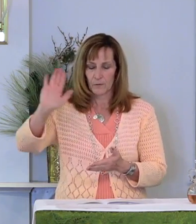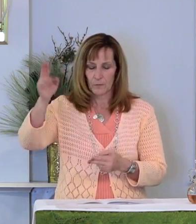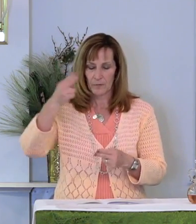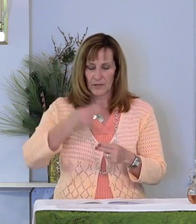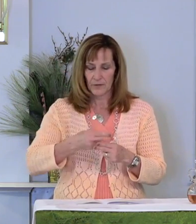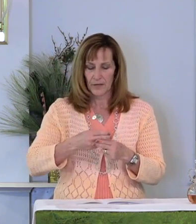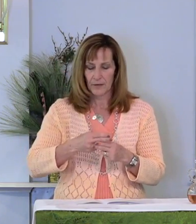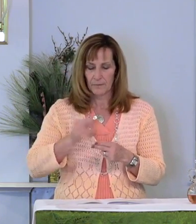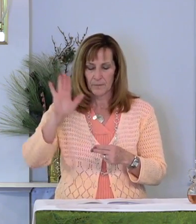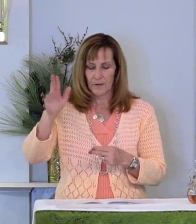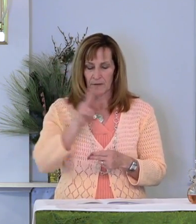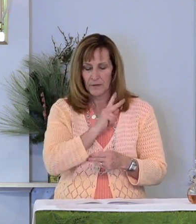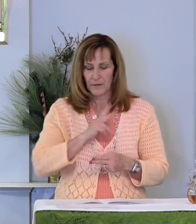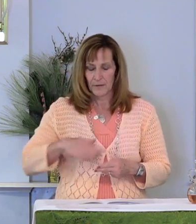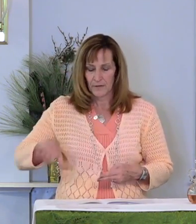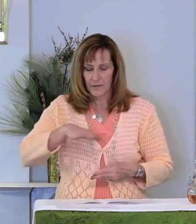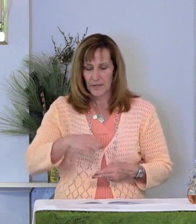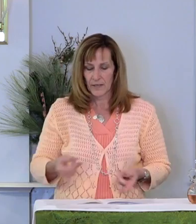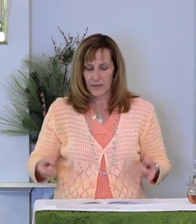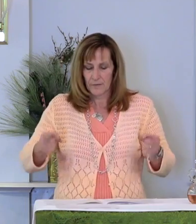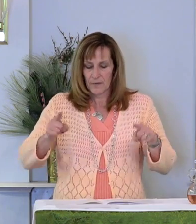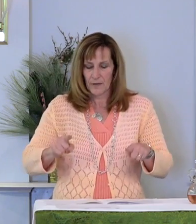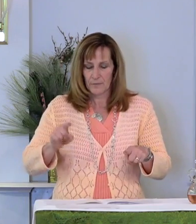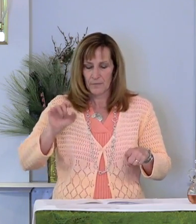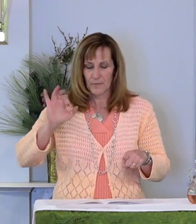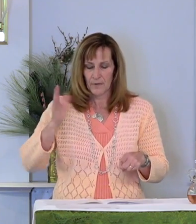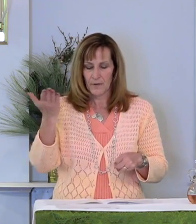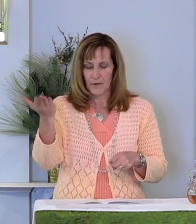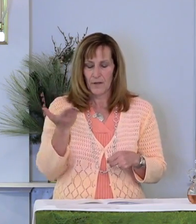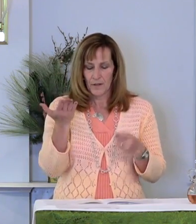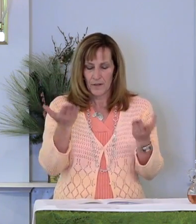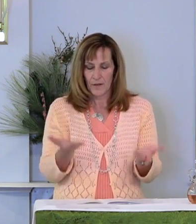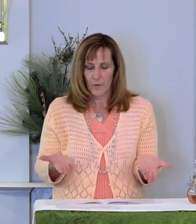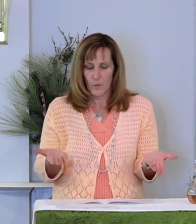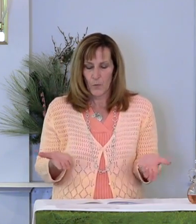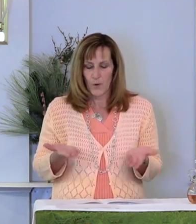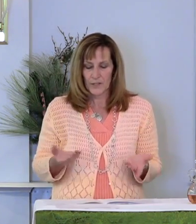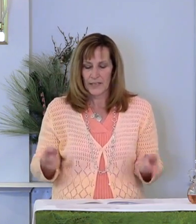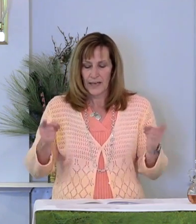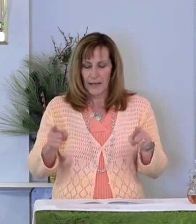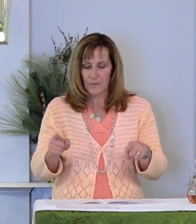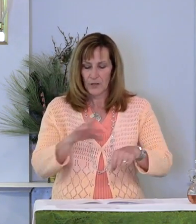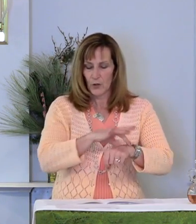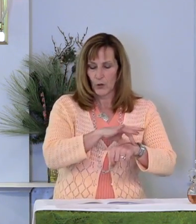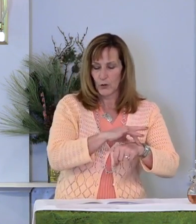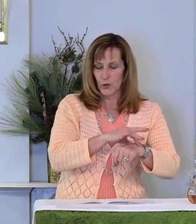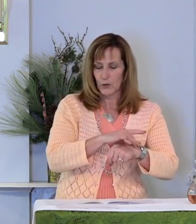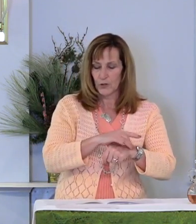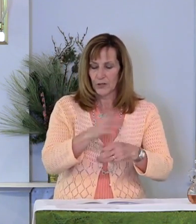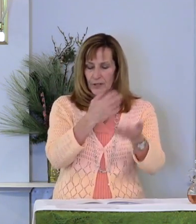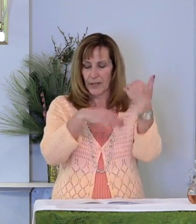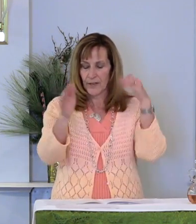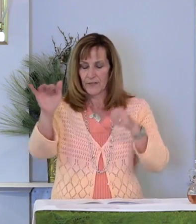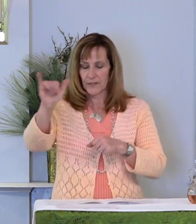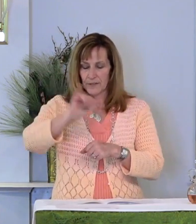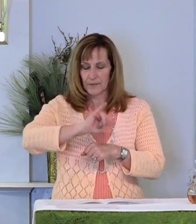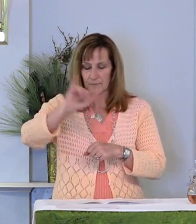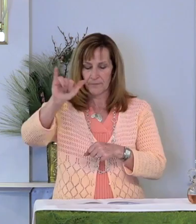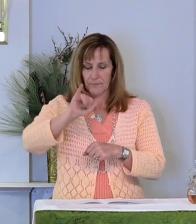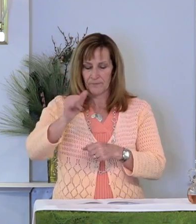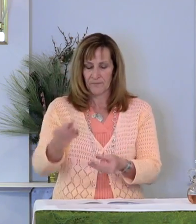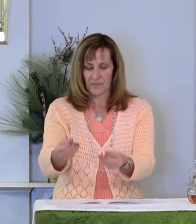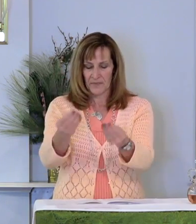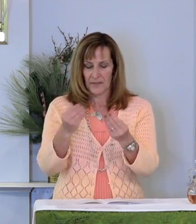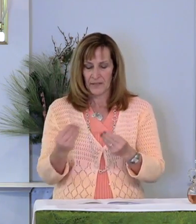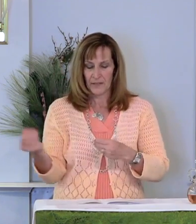hallowed be thy name thy kingdom come thy will be done on earth as it is in heaven.